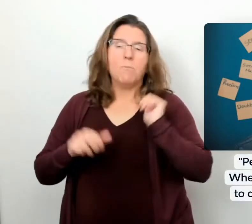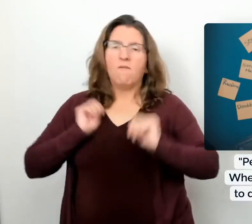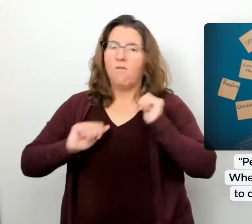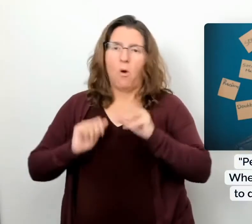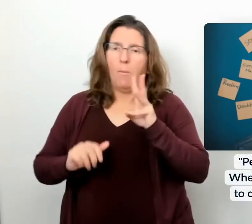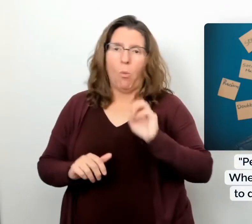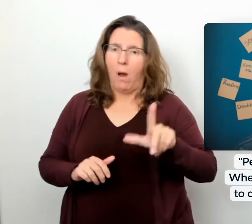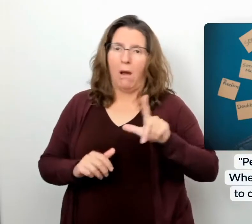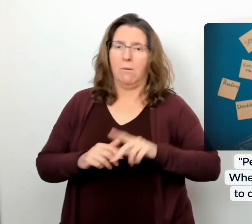then they don't perform well.